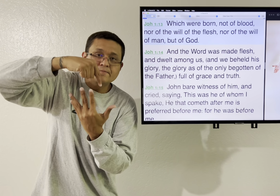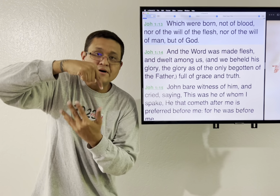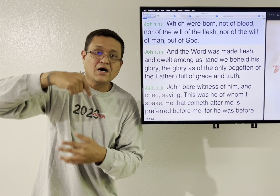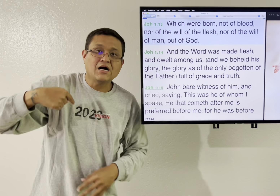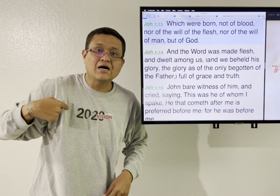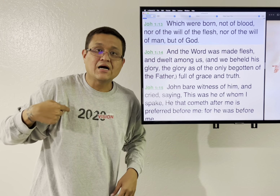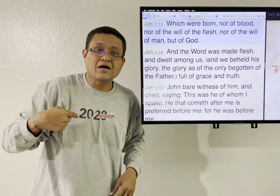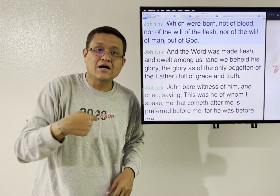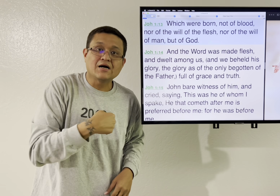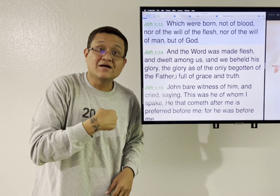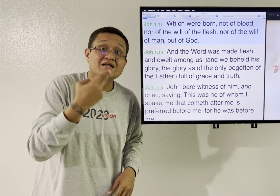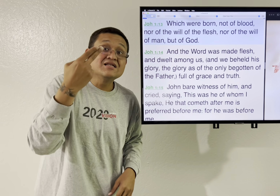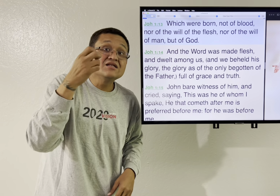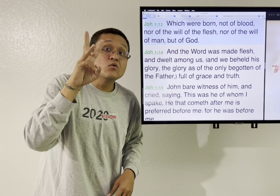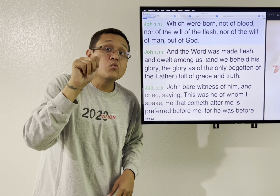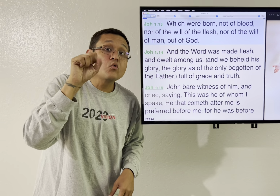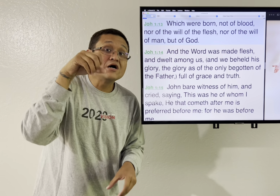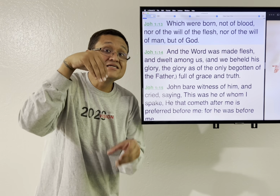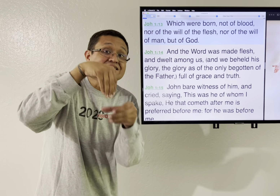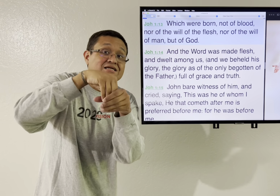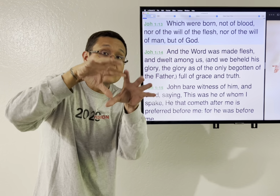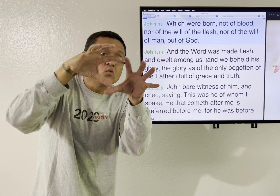And it says, and dwelt among us.